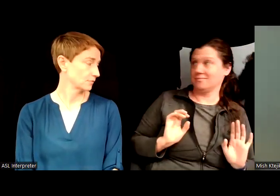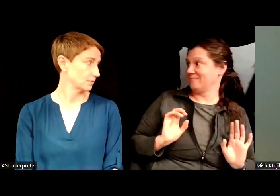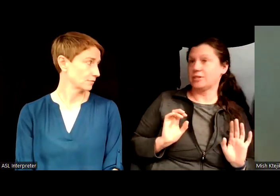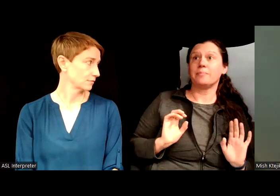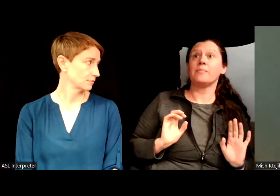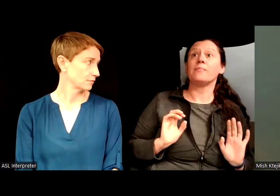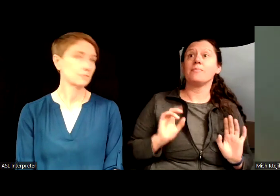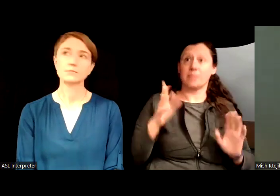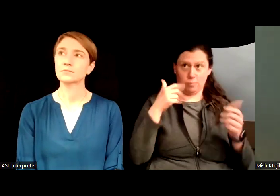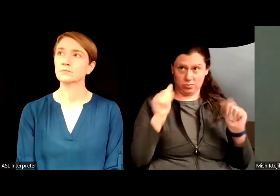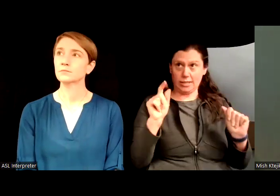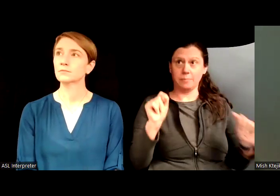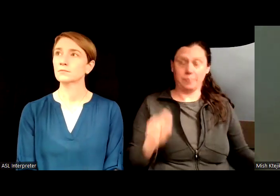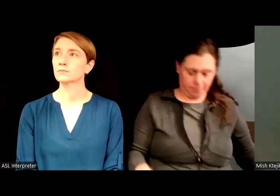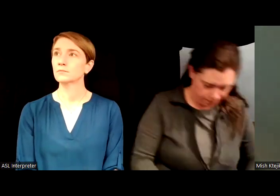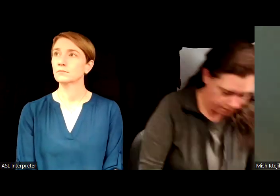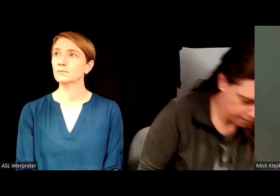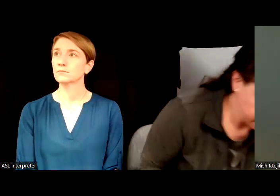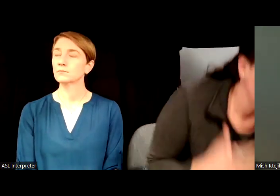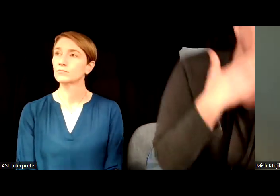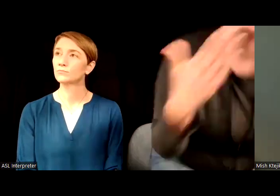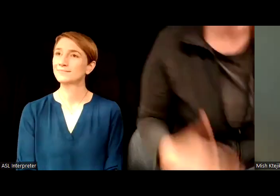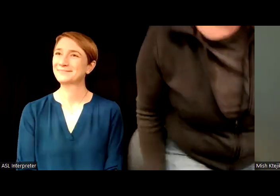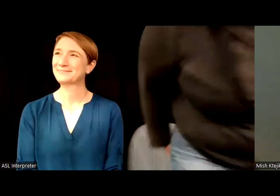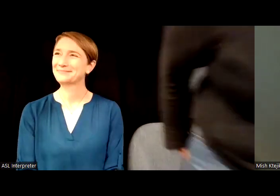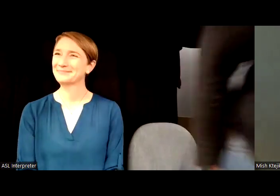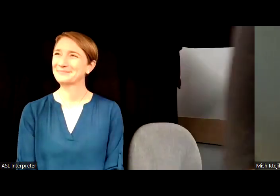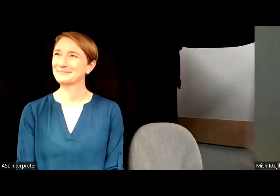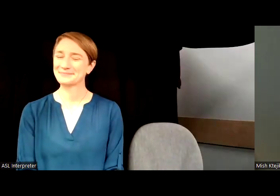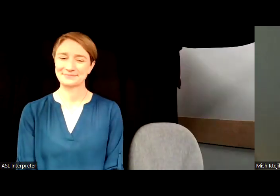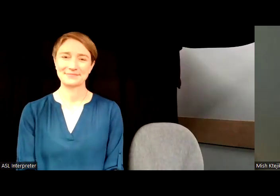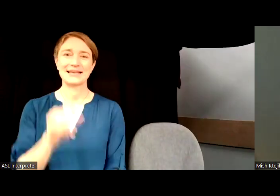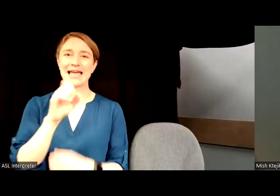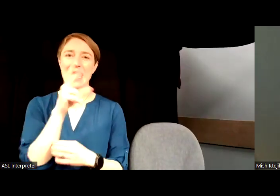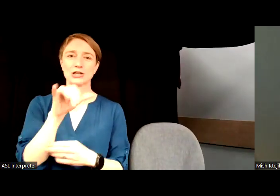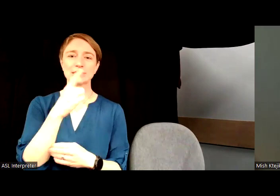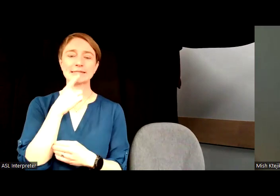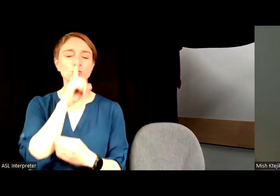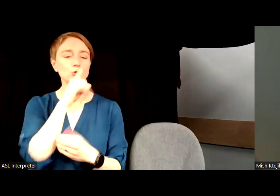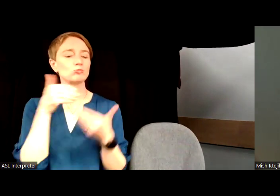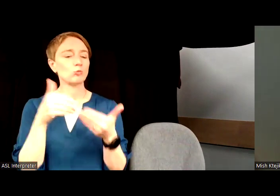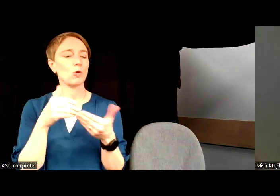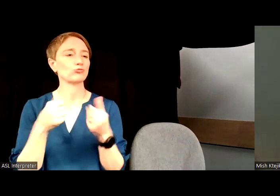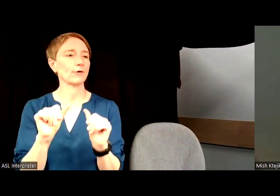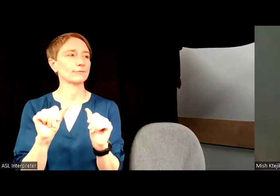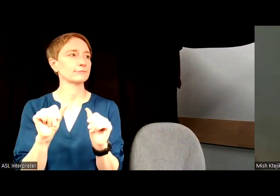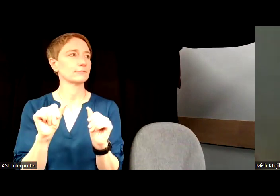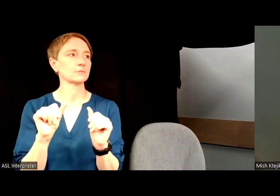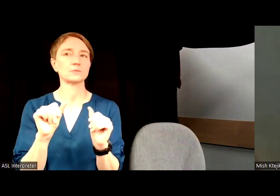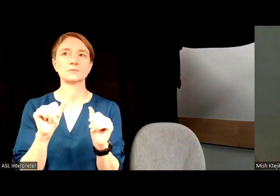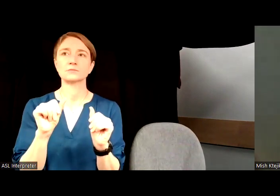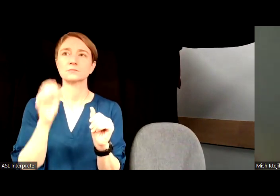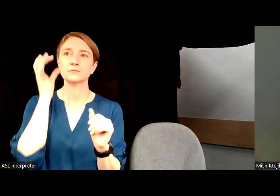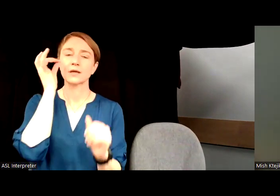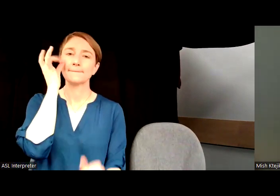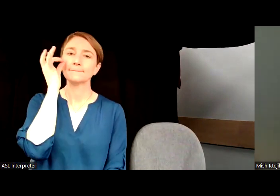comment, correct? Good? And Ashley, the interpreter, is saying, let's try it. Minish has something.